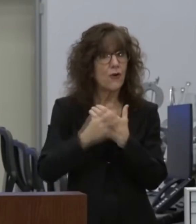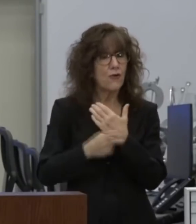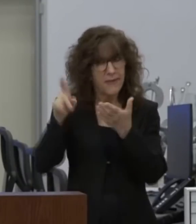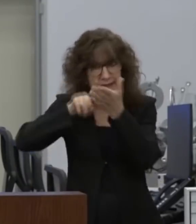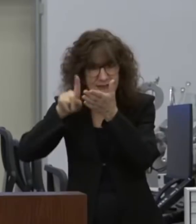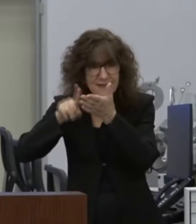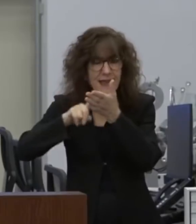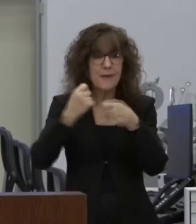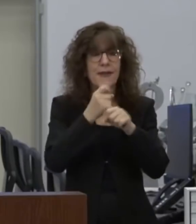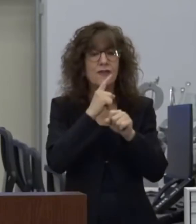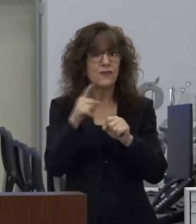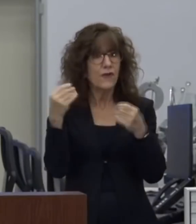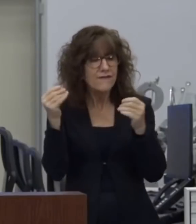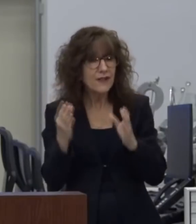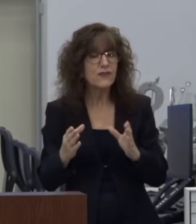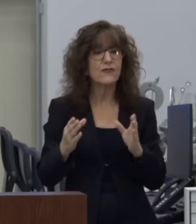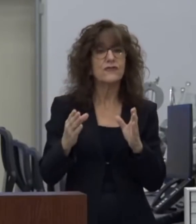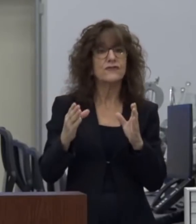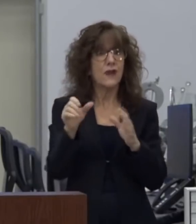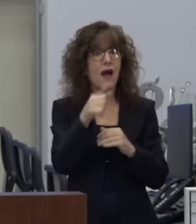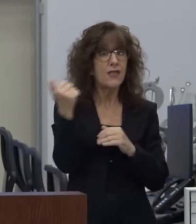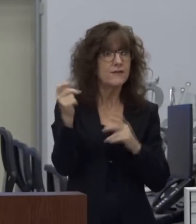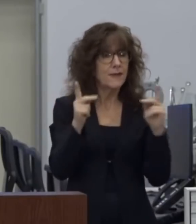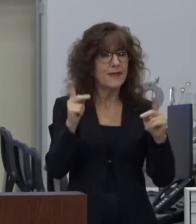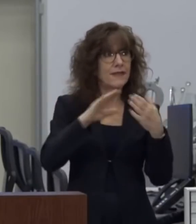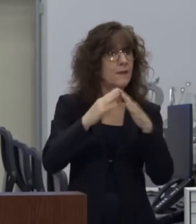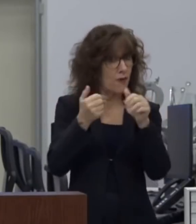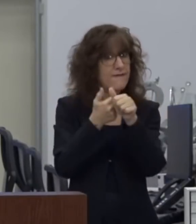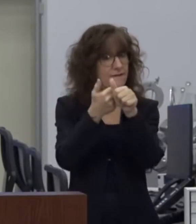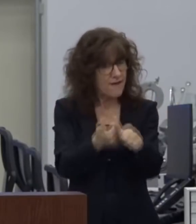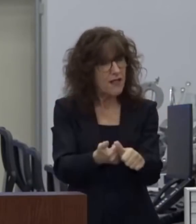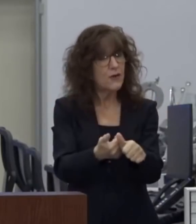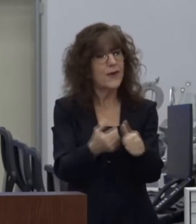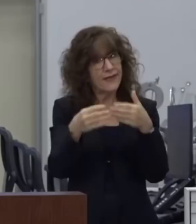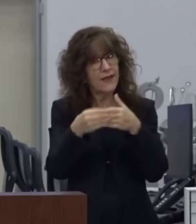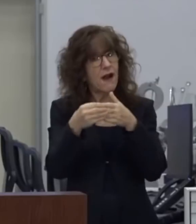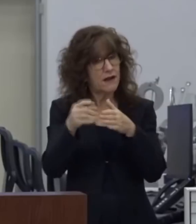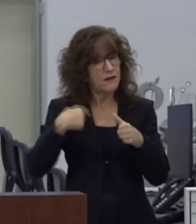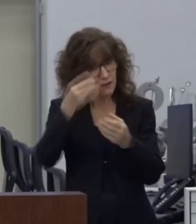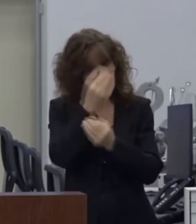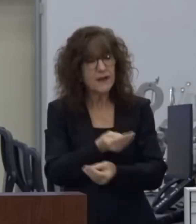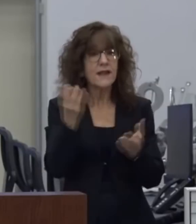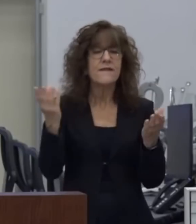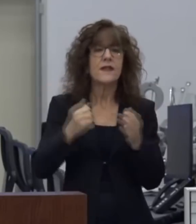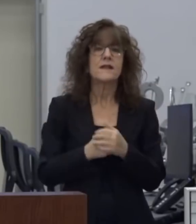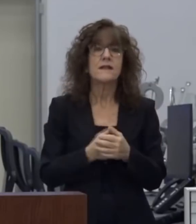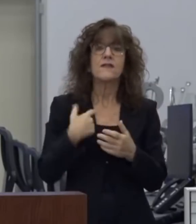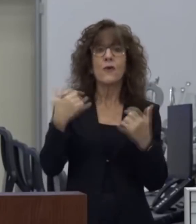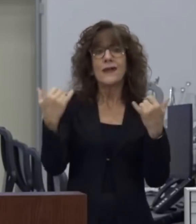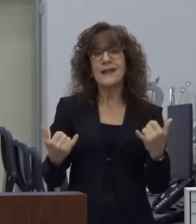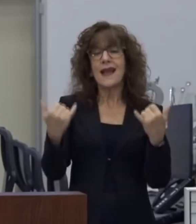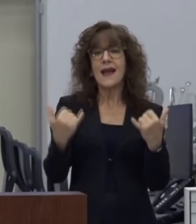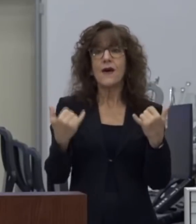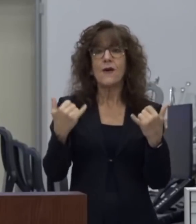our businesses and others in our community are following the guidance that we've been given. So we can now